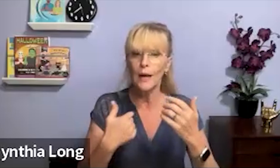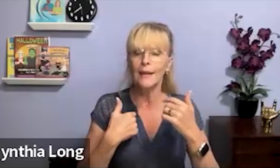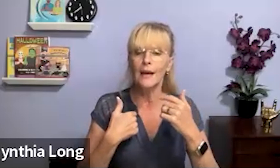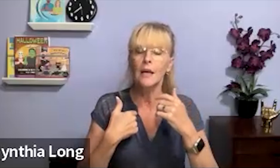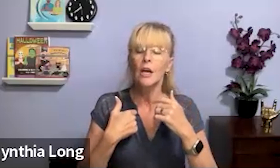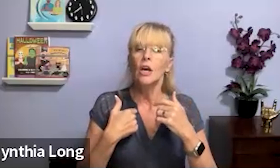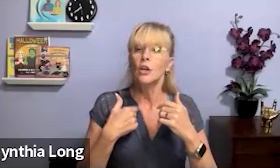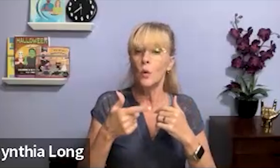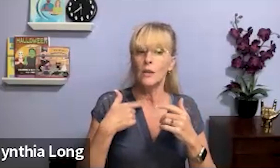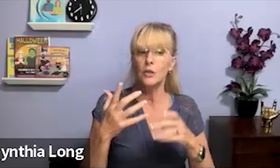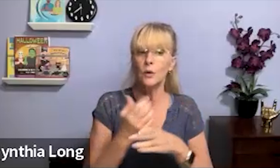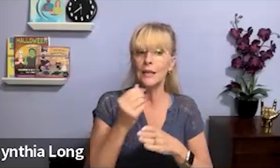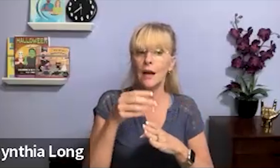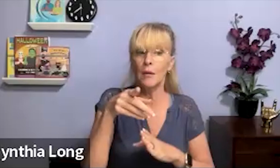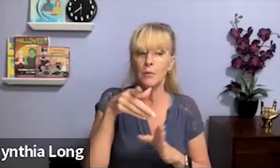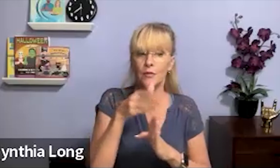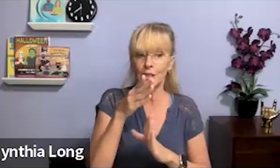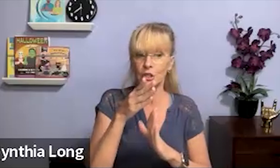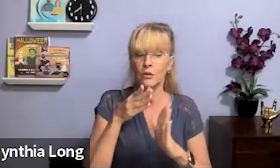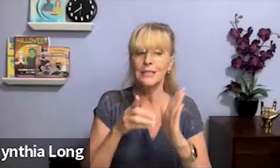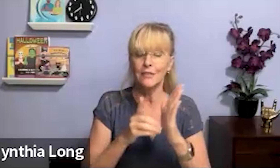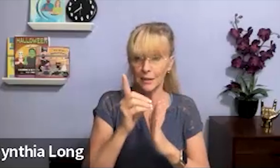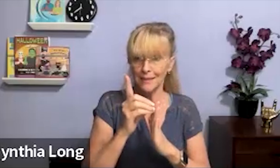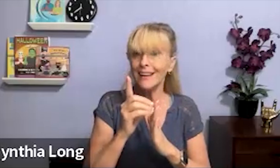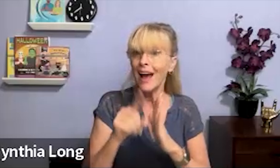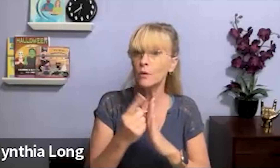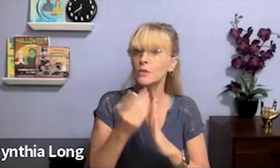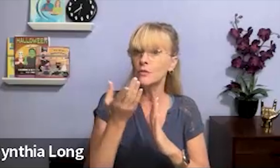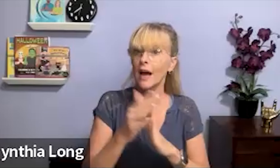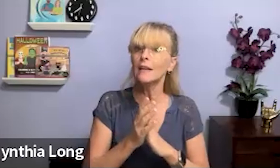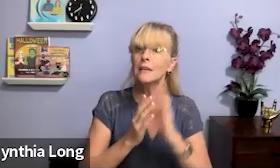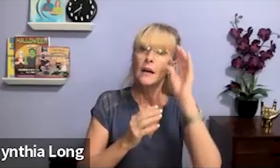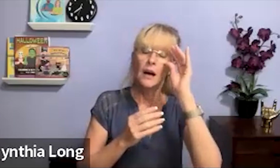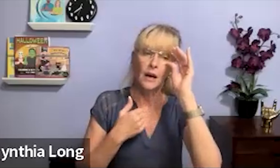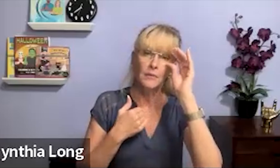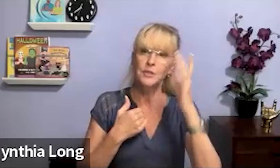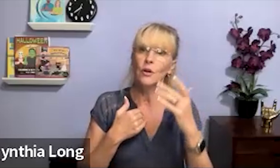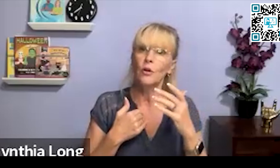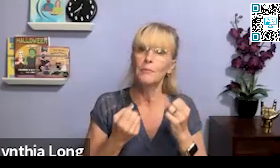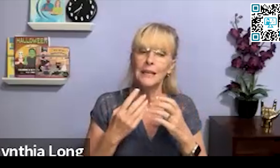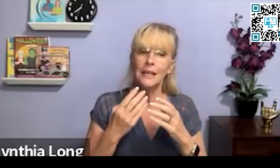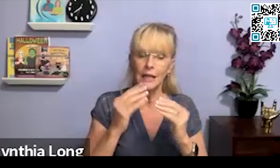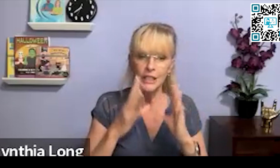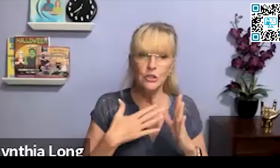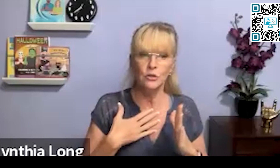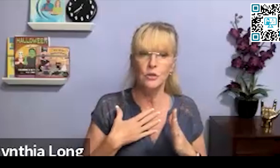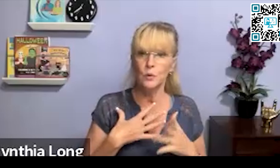way that you will also get professional development hours for that. So many teachers